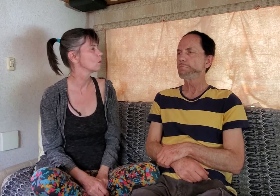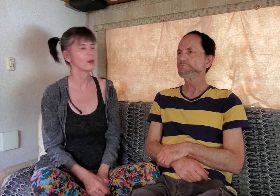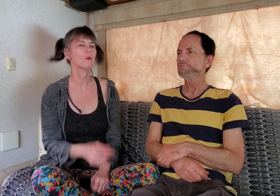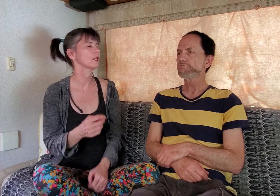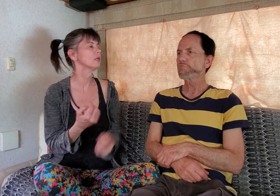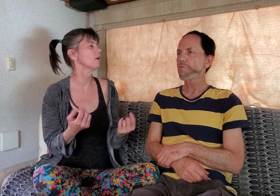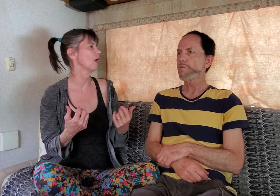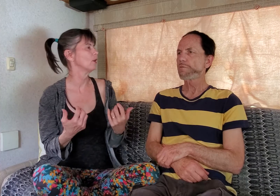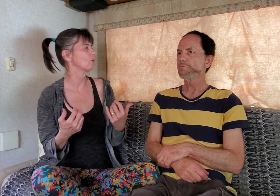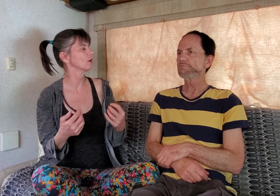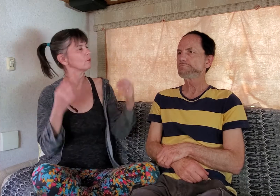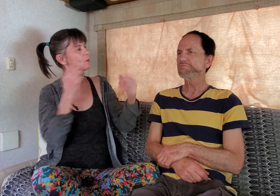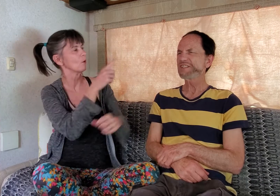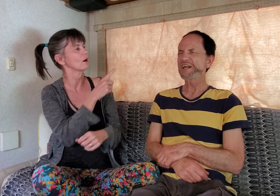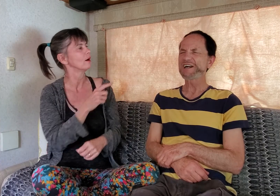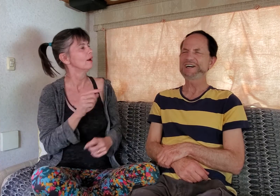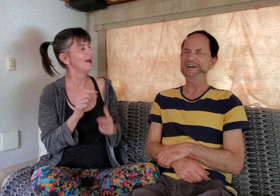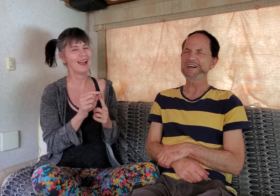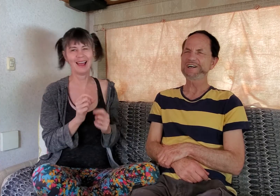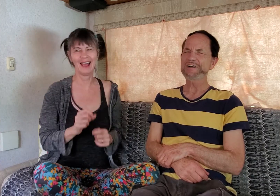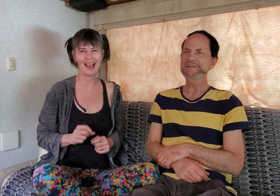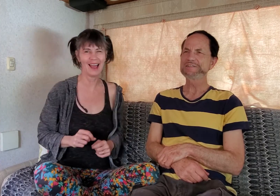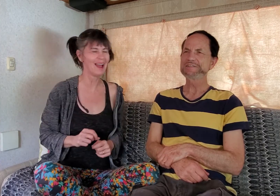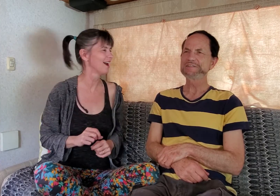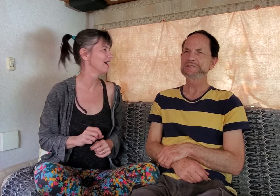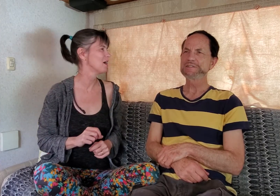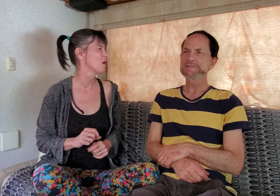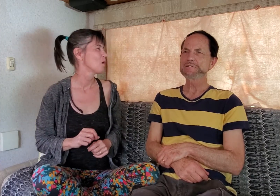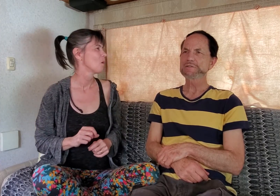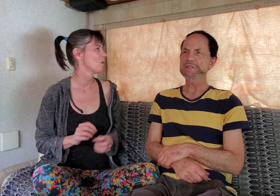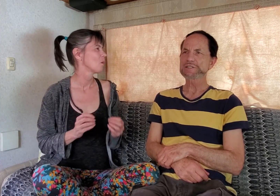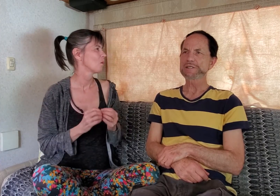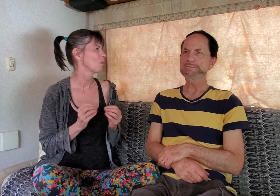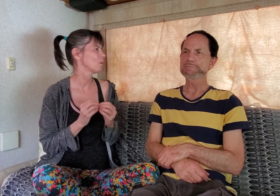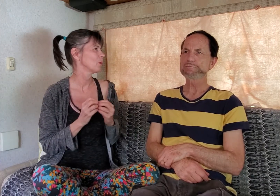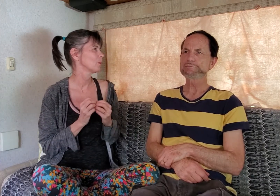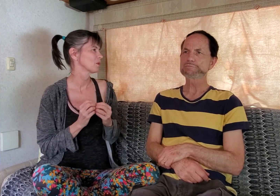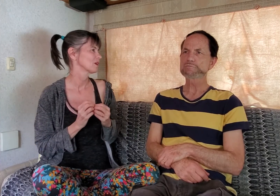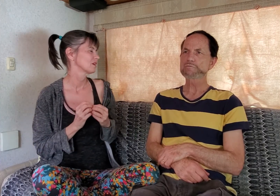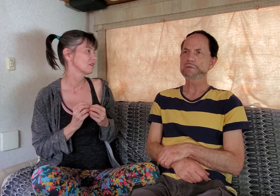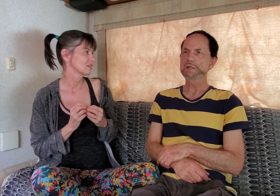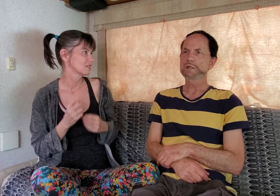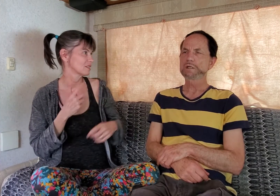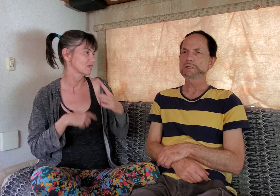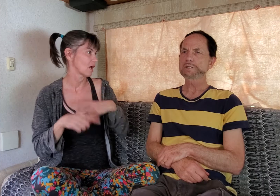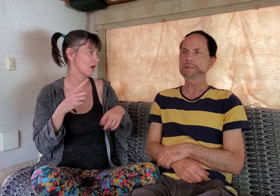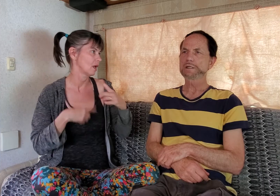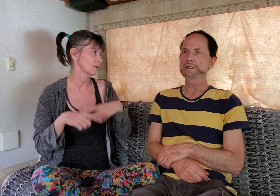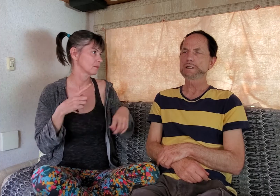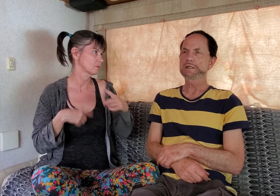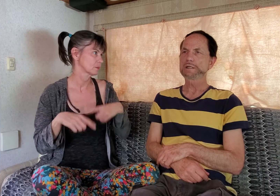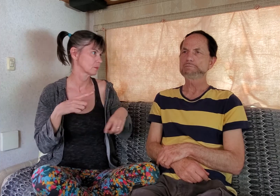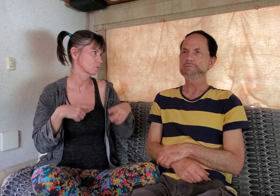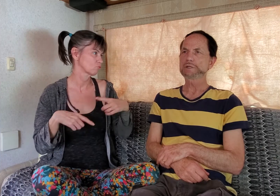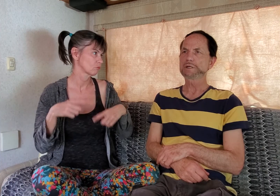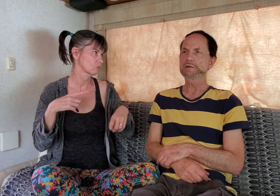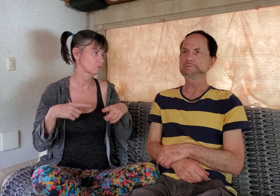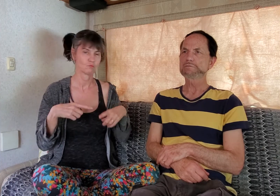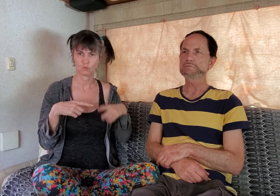don't want to end on that note. We need one more. Yeah. Let's see. One more. Sign. We